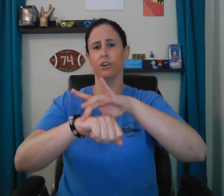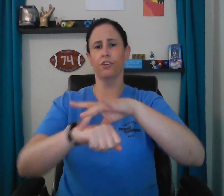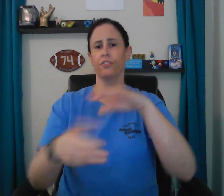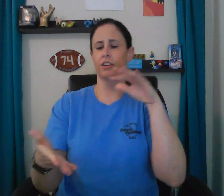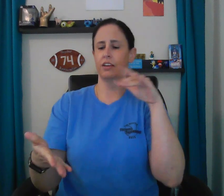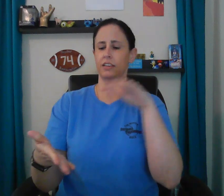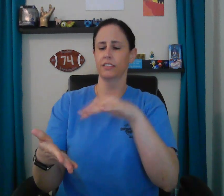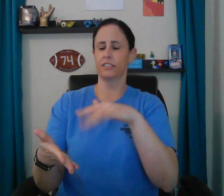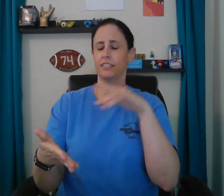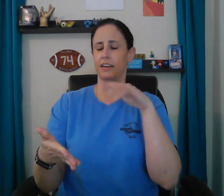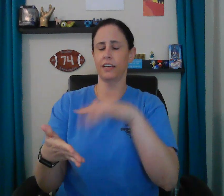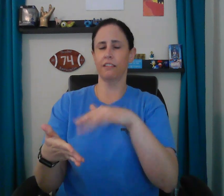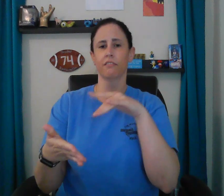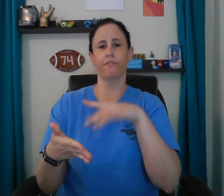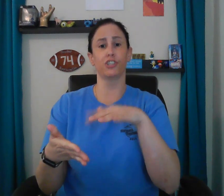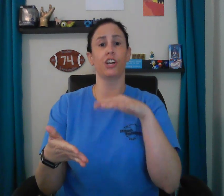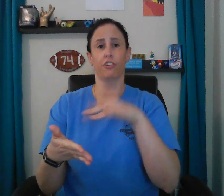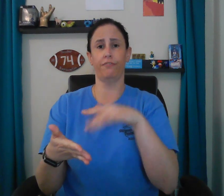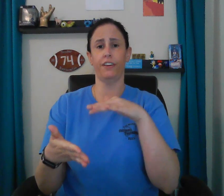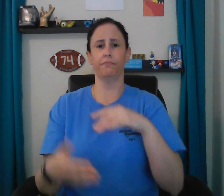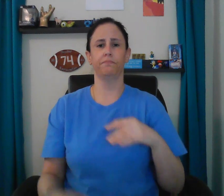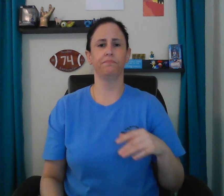earth, study for geography.